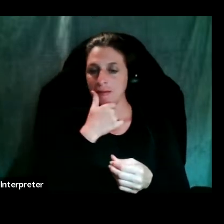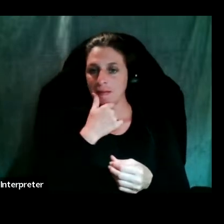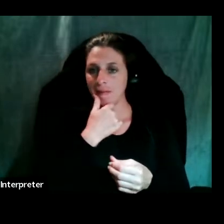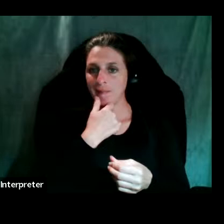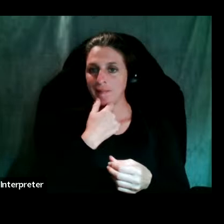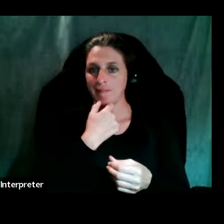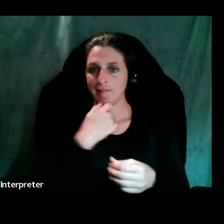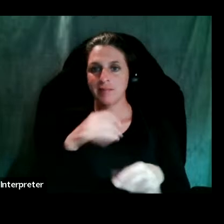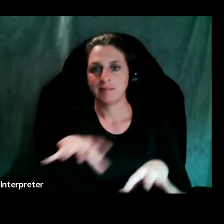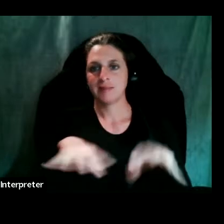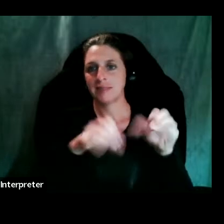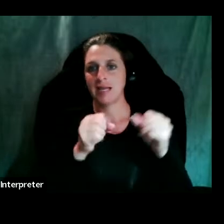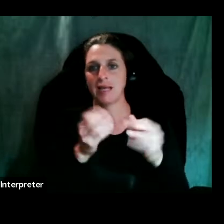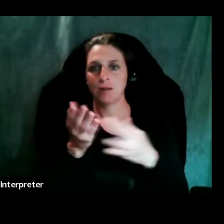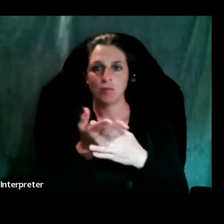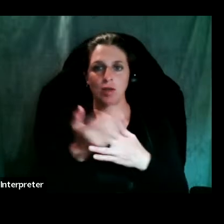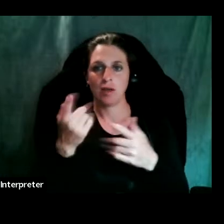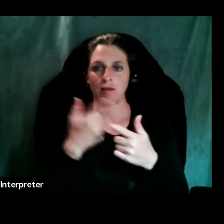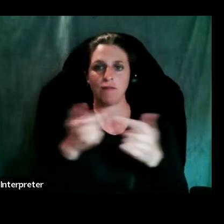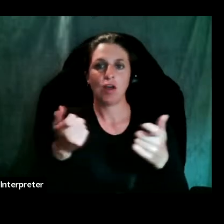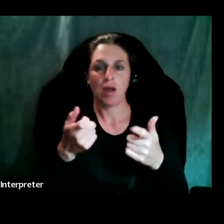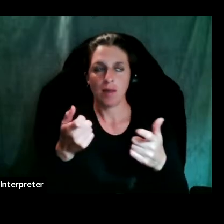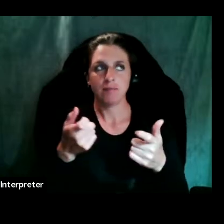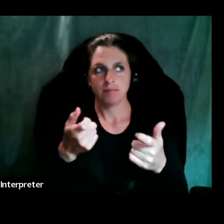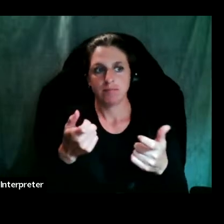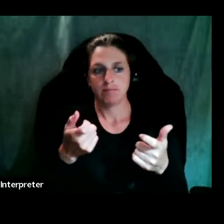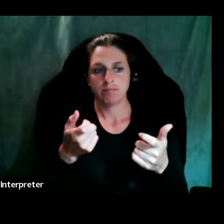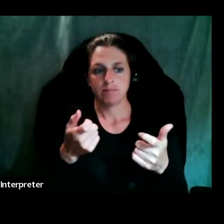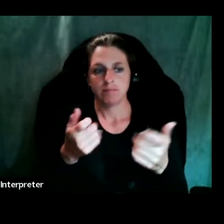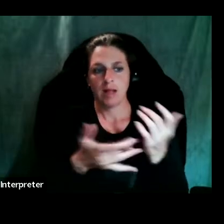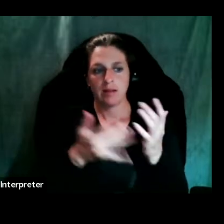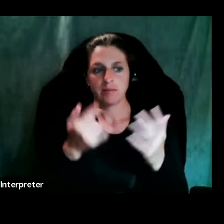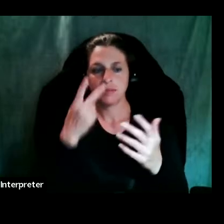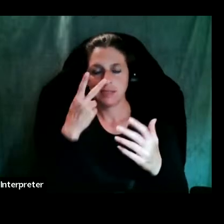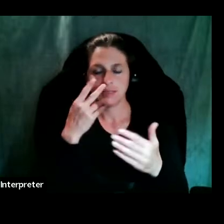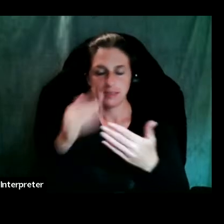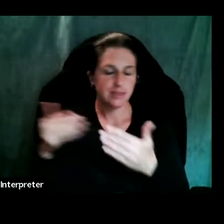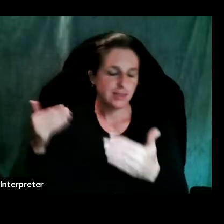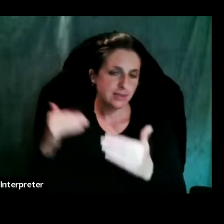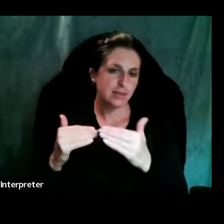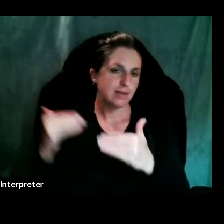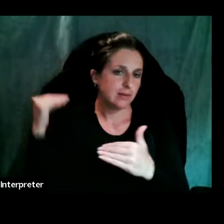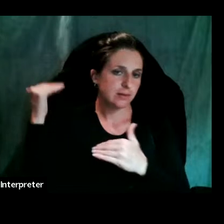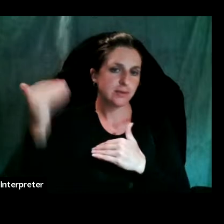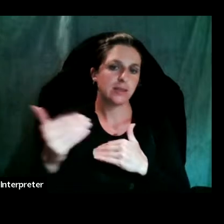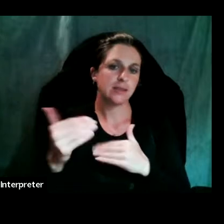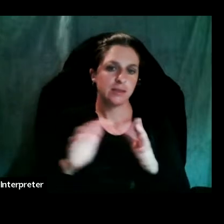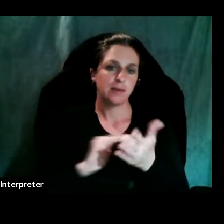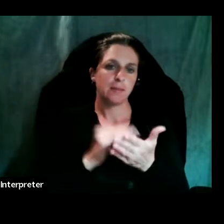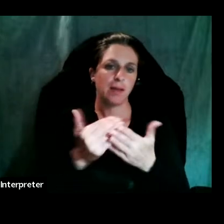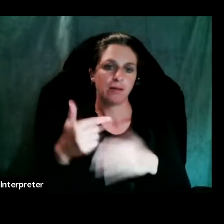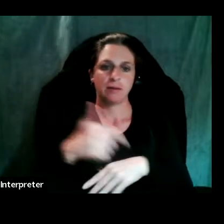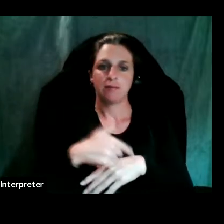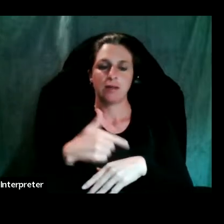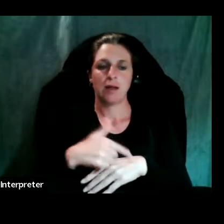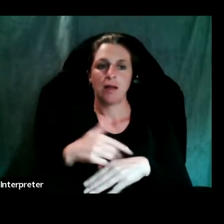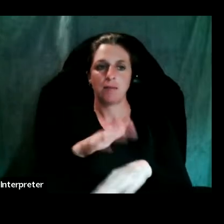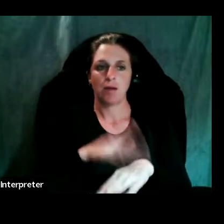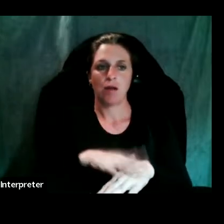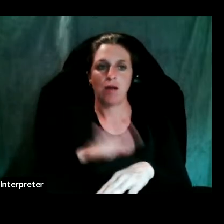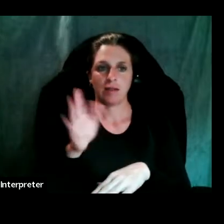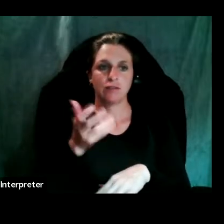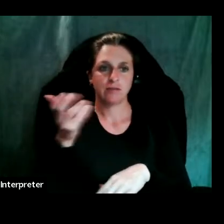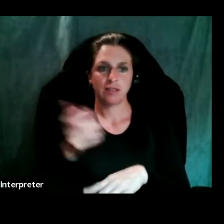take a break from technology, because they see the excessive amount of time spent on devices, and it's